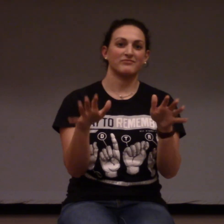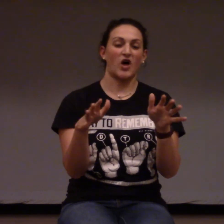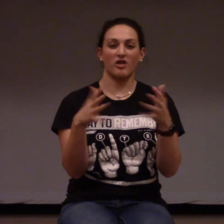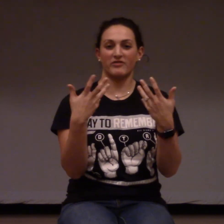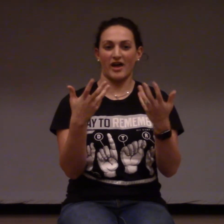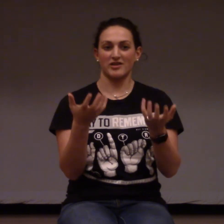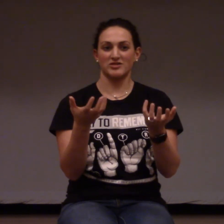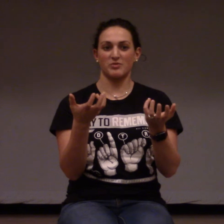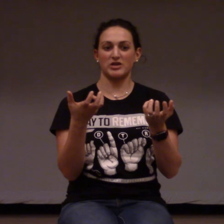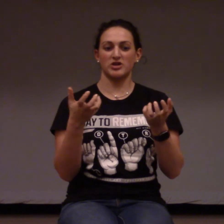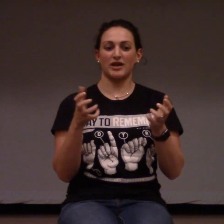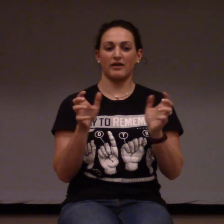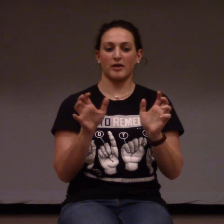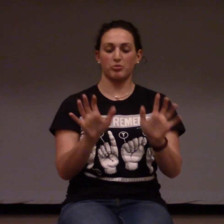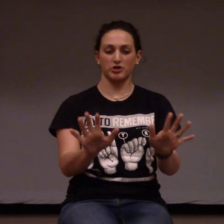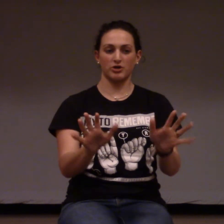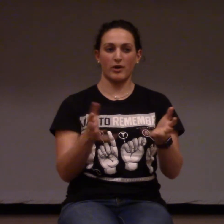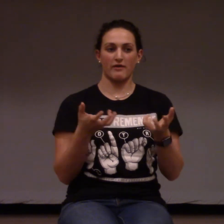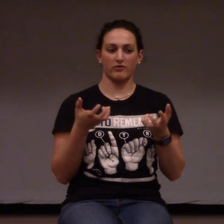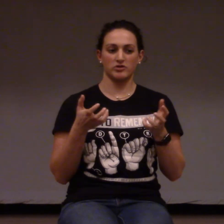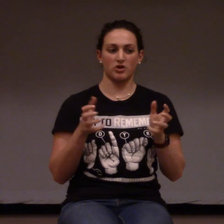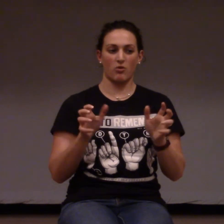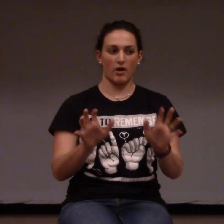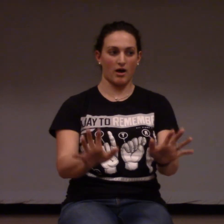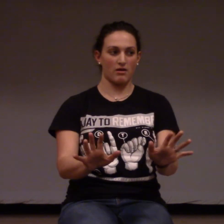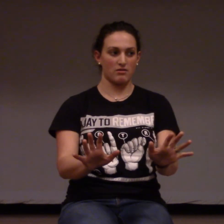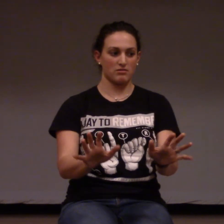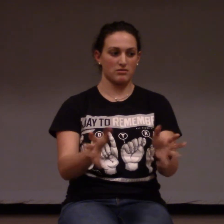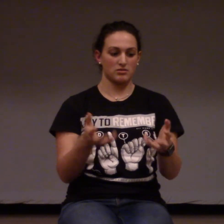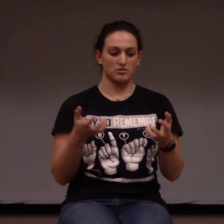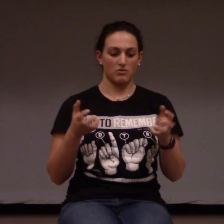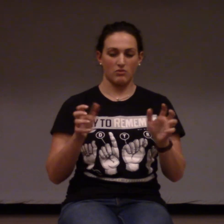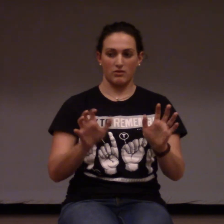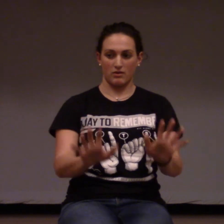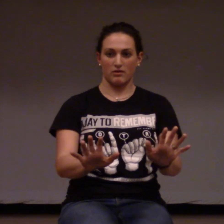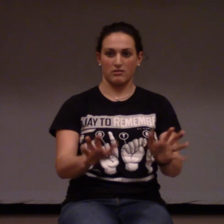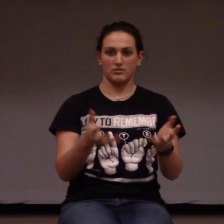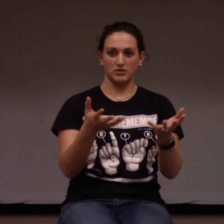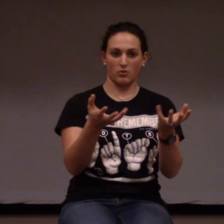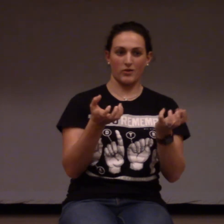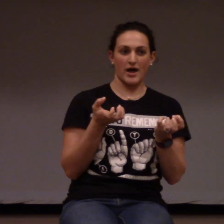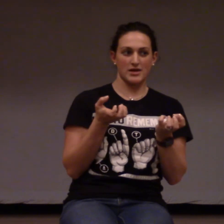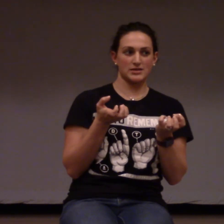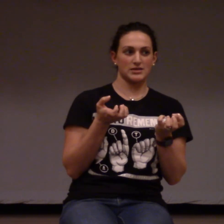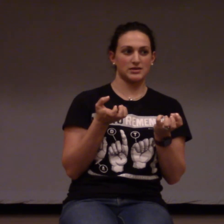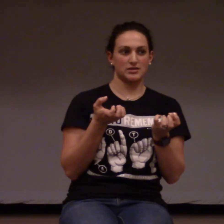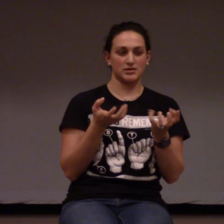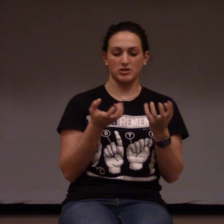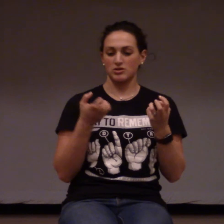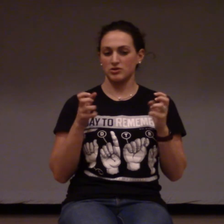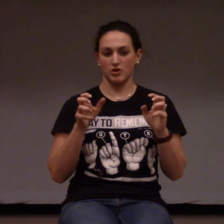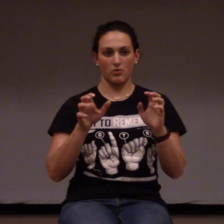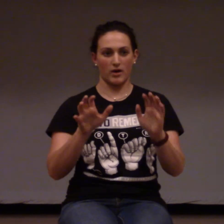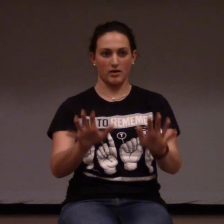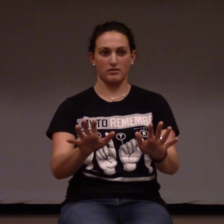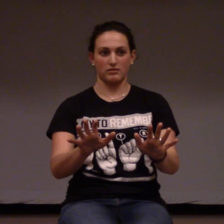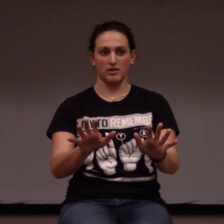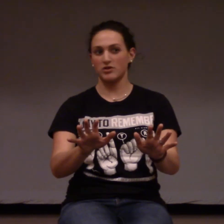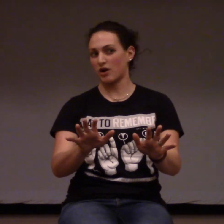all of that. So make sure you kind of like push it away for don't want. So want, don't want. And you can